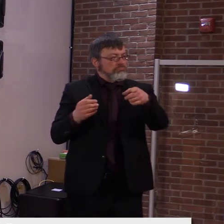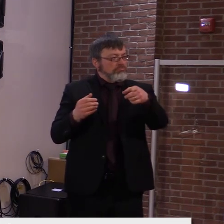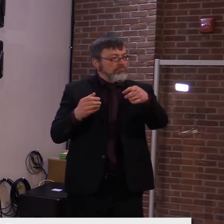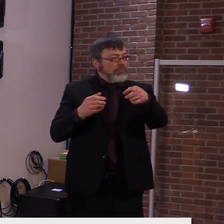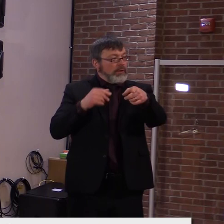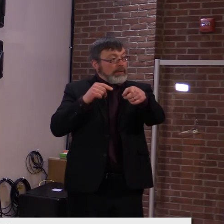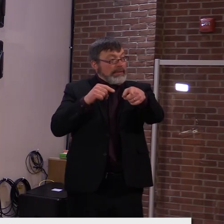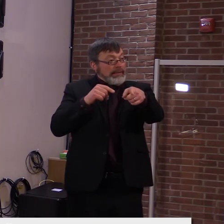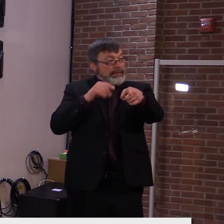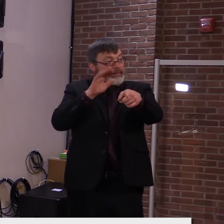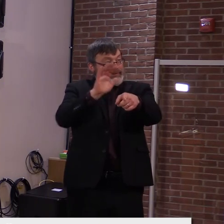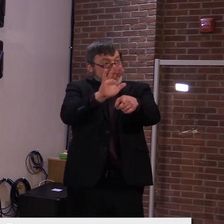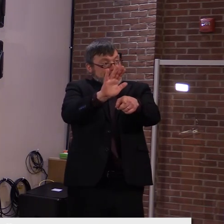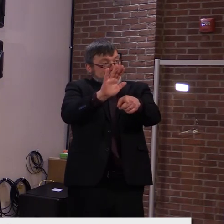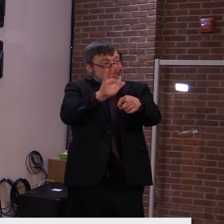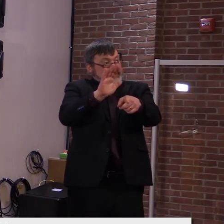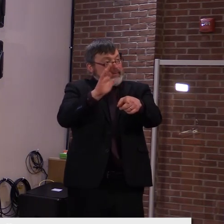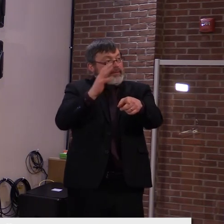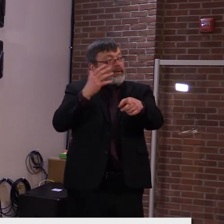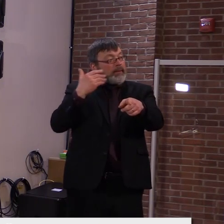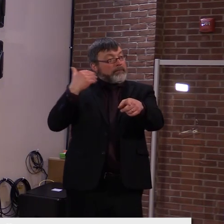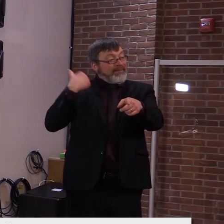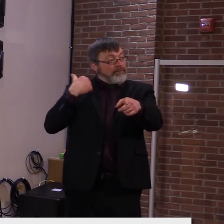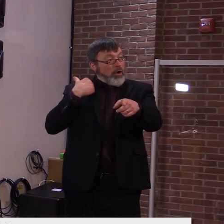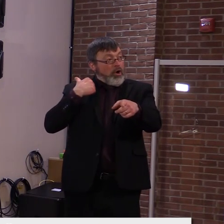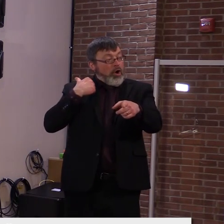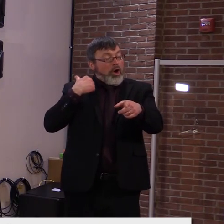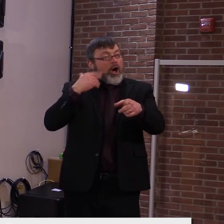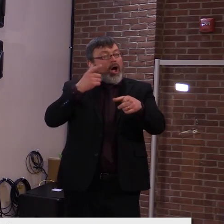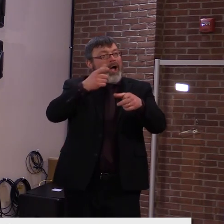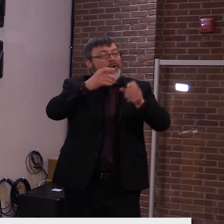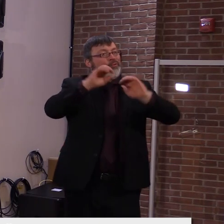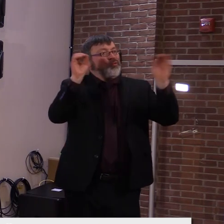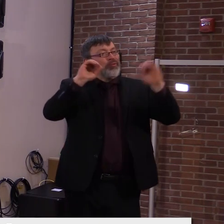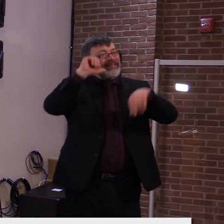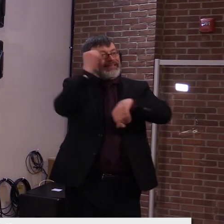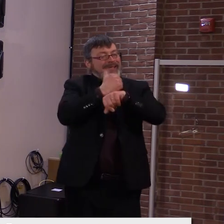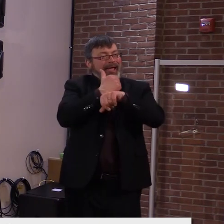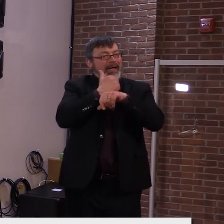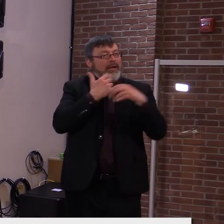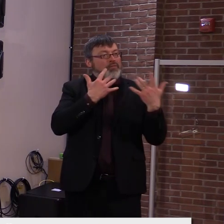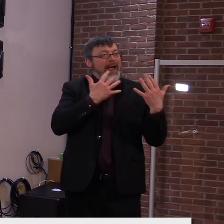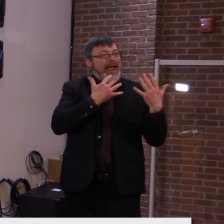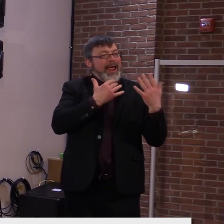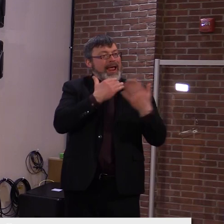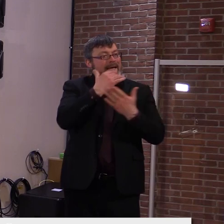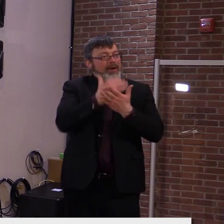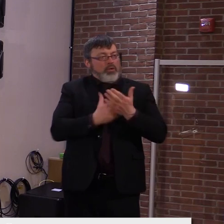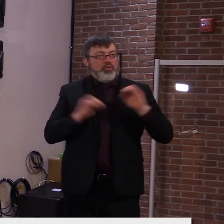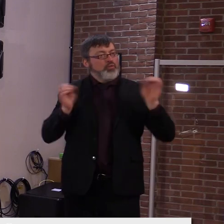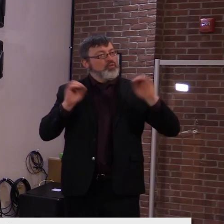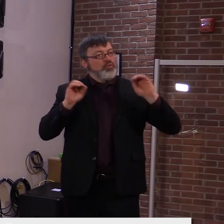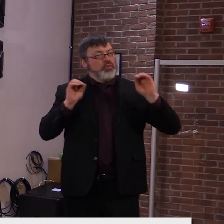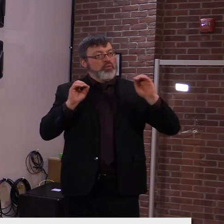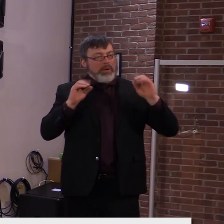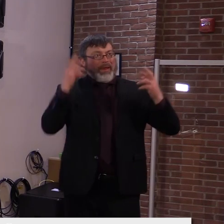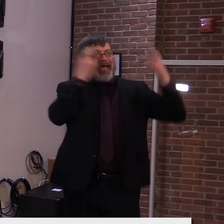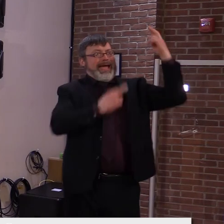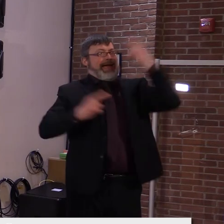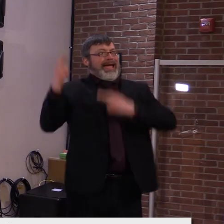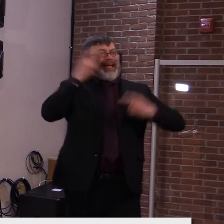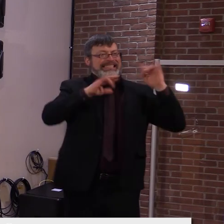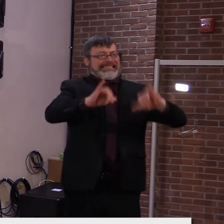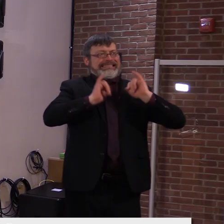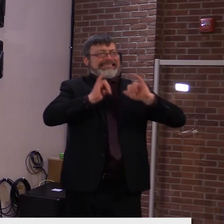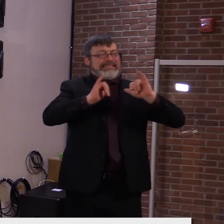to reach out to those that need vaccine. And they have subsequently, and I